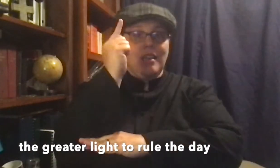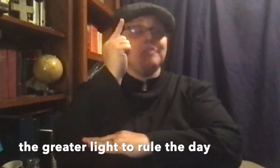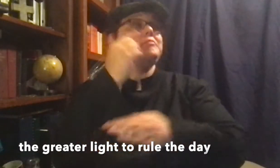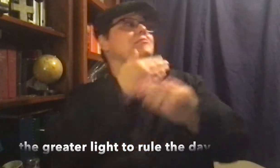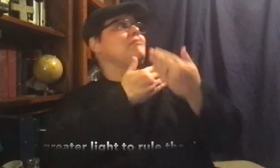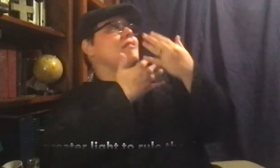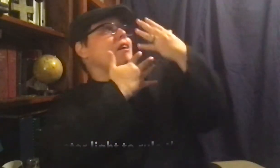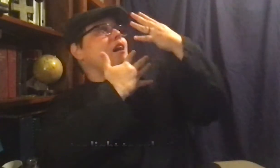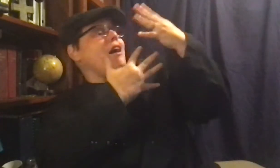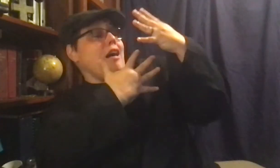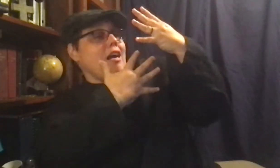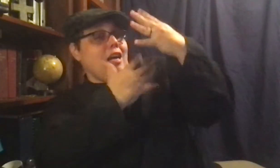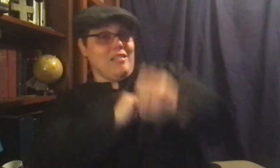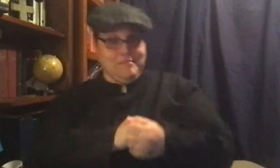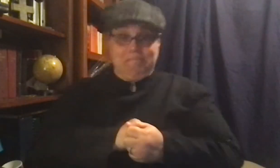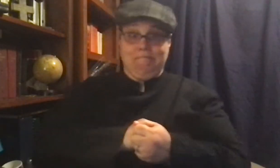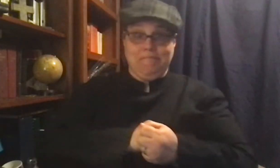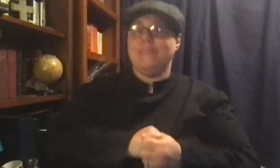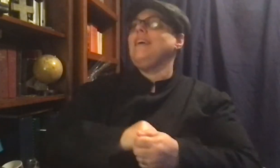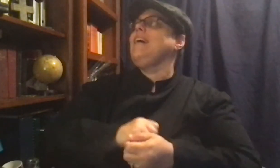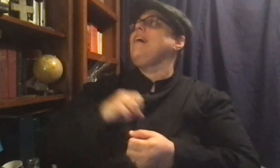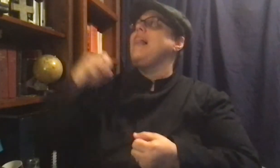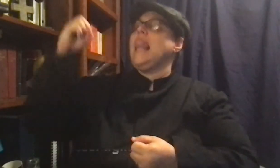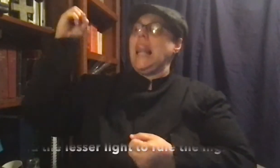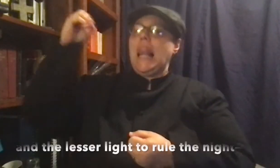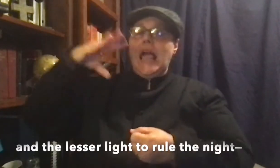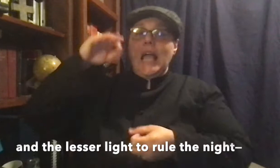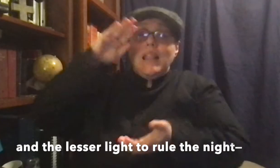and the lesser light to rule the night.